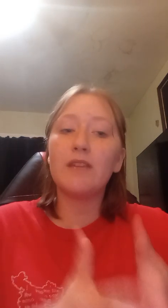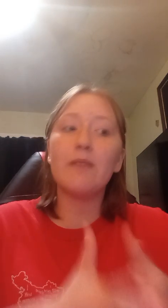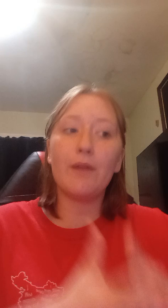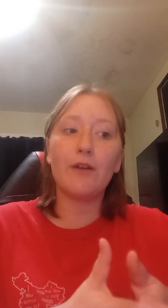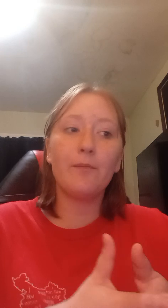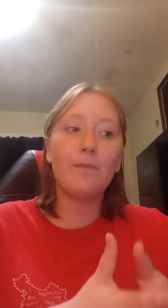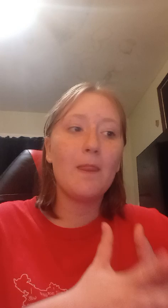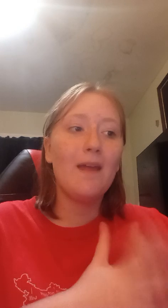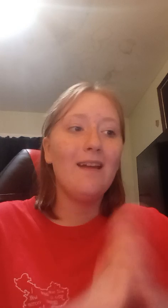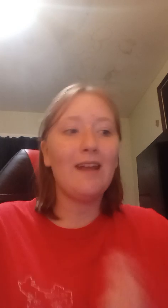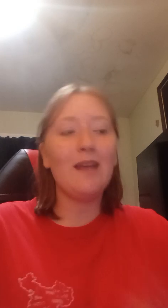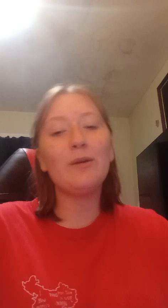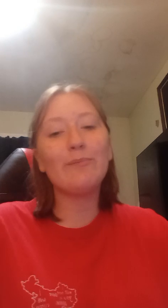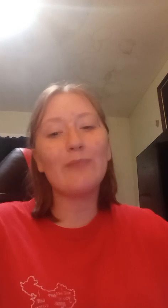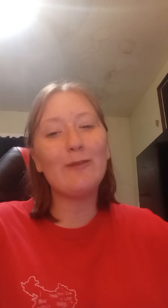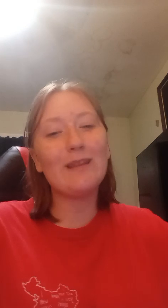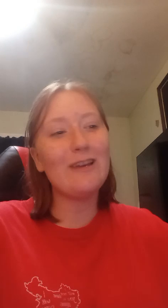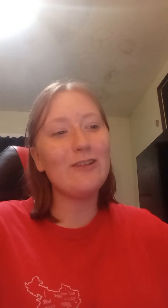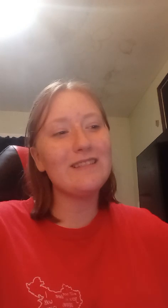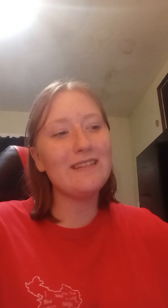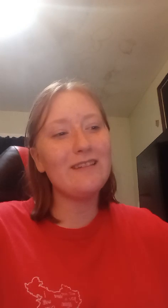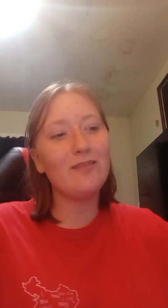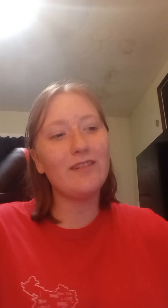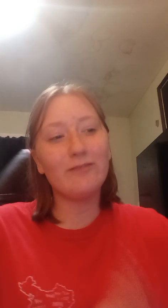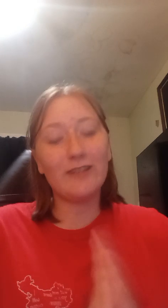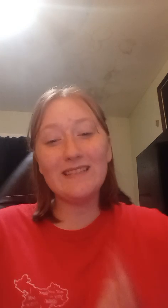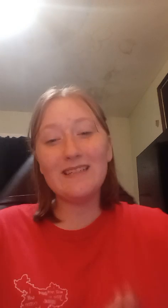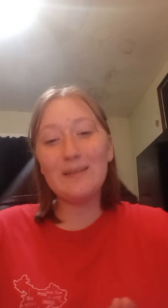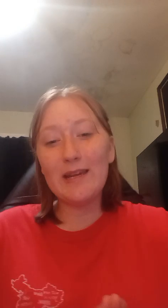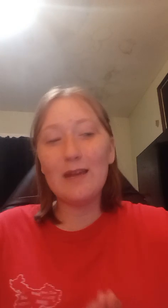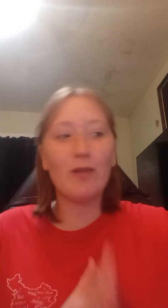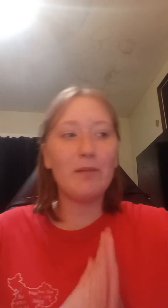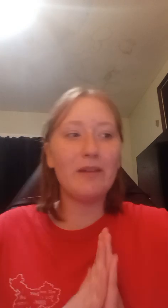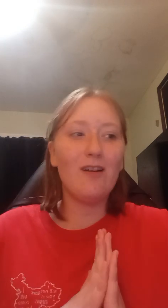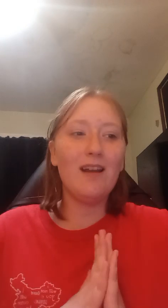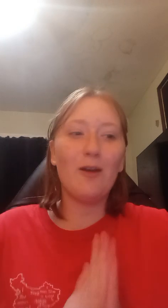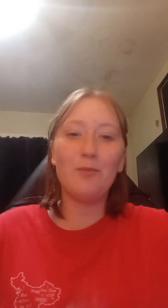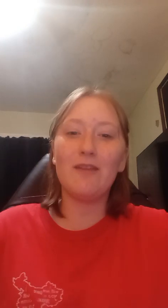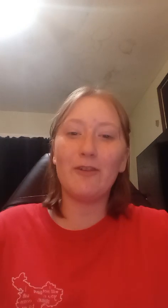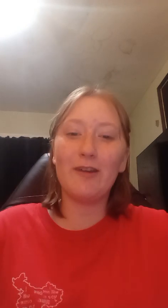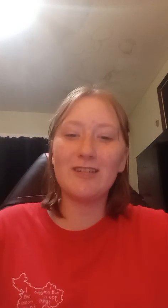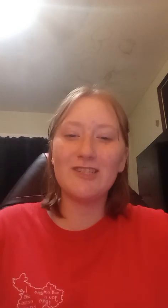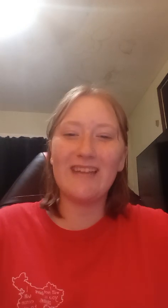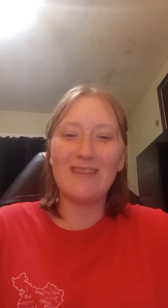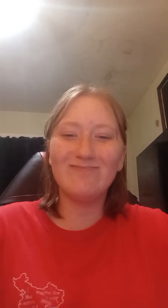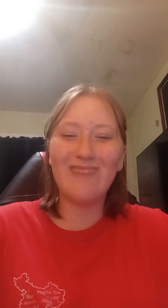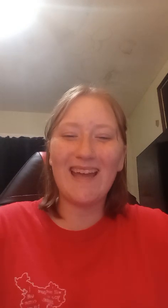better. And anyway, I want to thank you for listening to me and rambling on. I hope you have a great rest of your day. Bye.